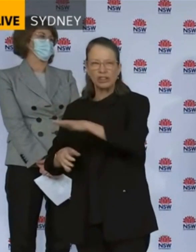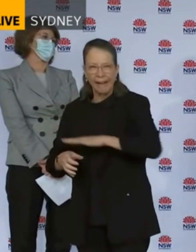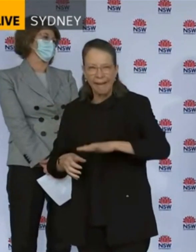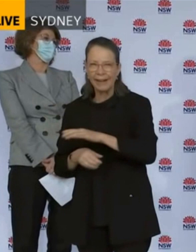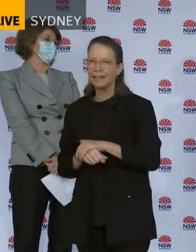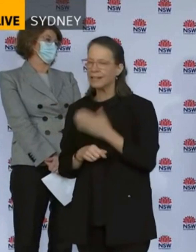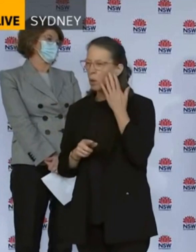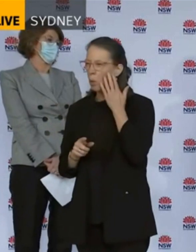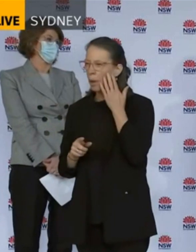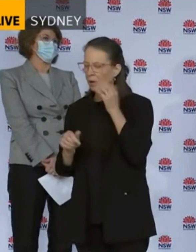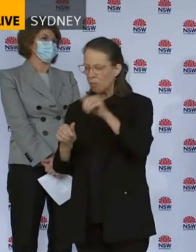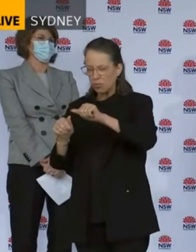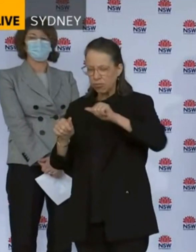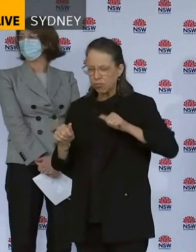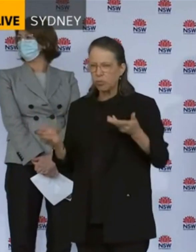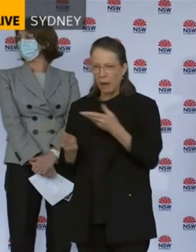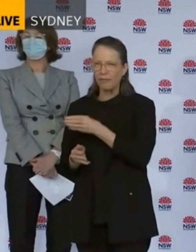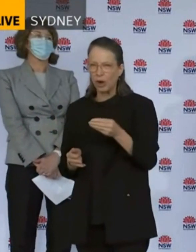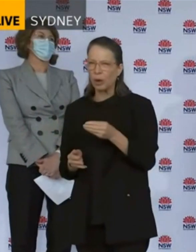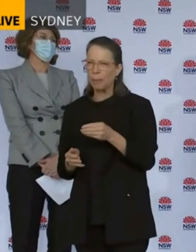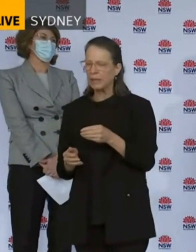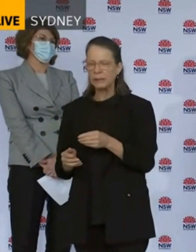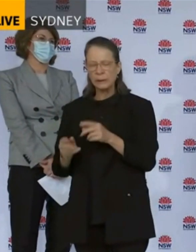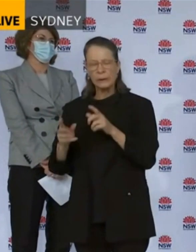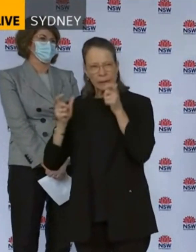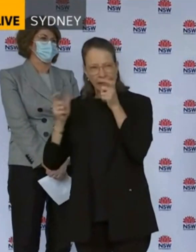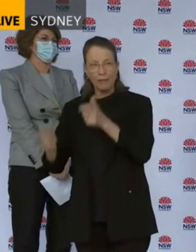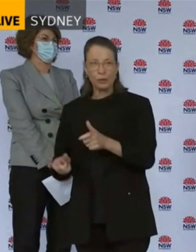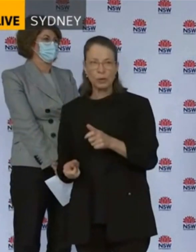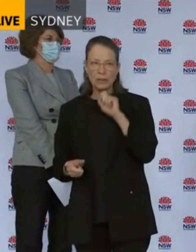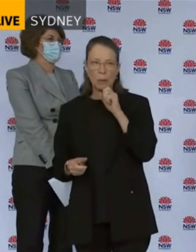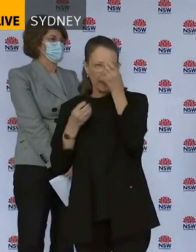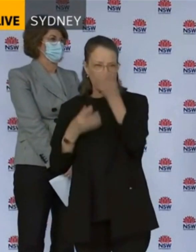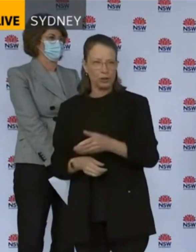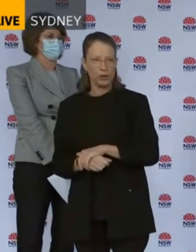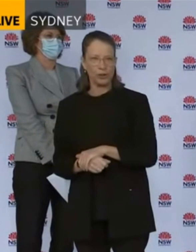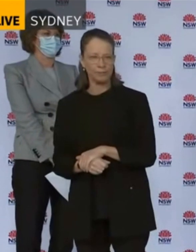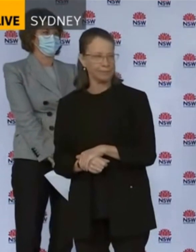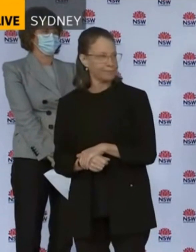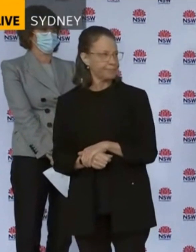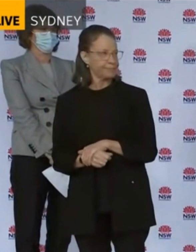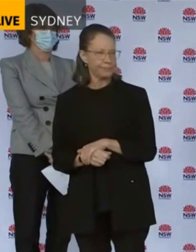contact tracing or other public health response, and I'll update you tomorrow. Just clarify with the healthcare workers. Premier,